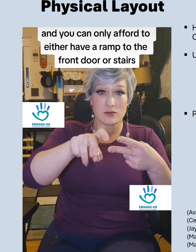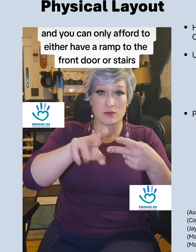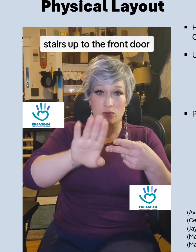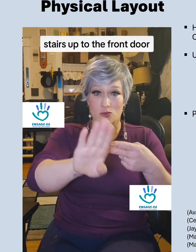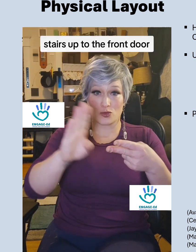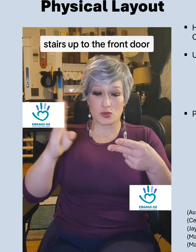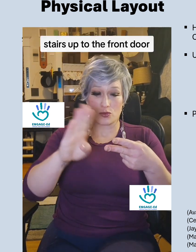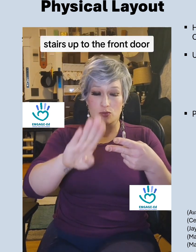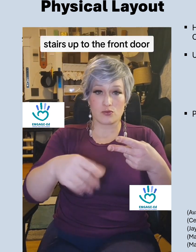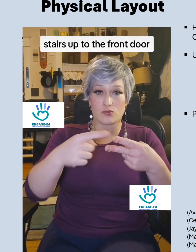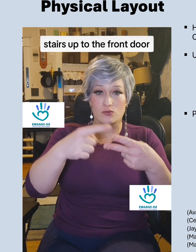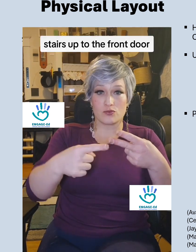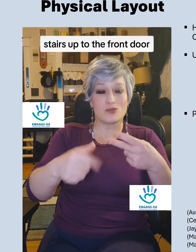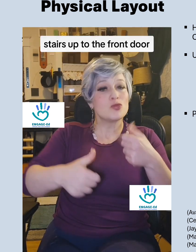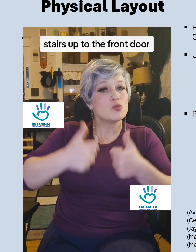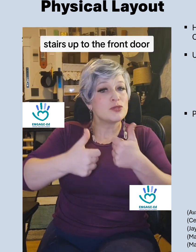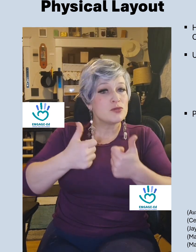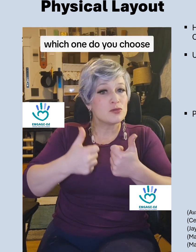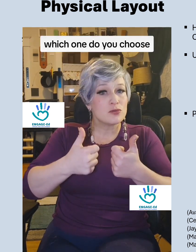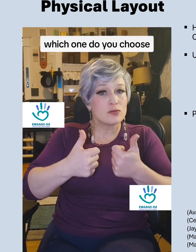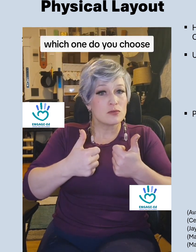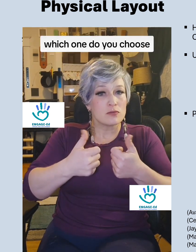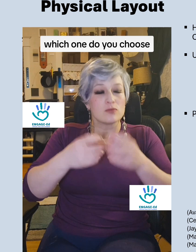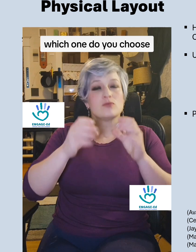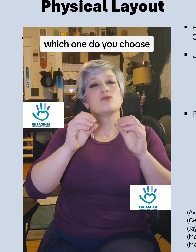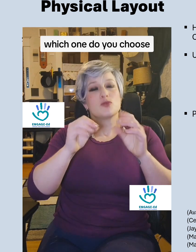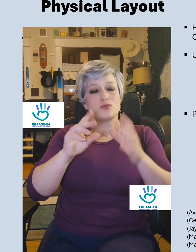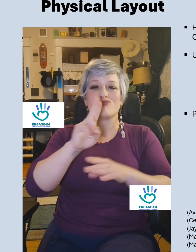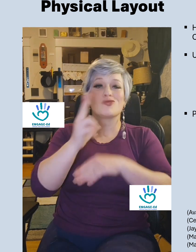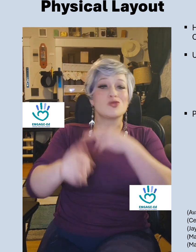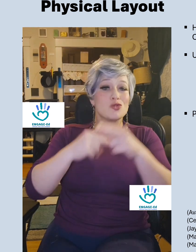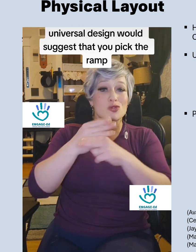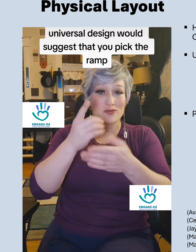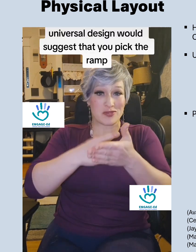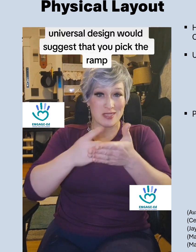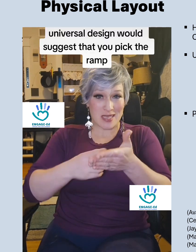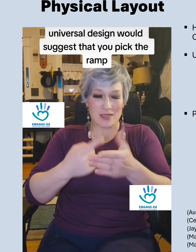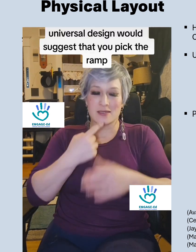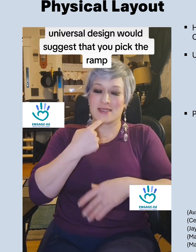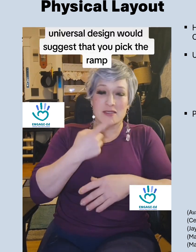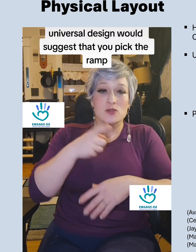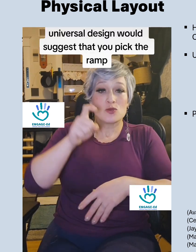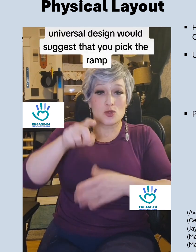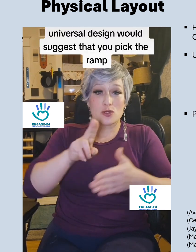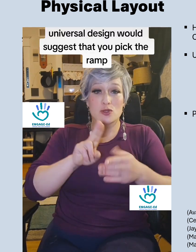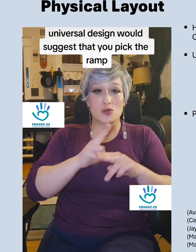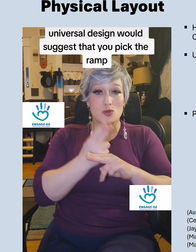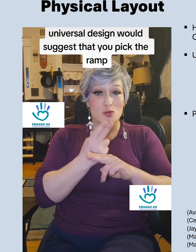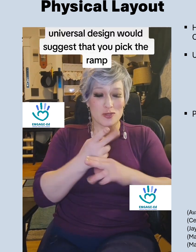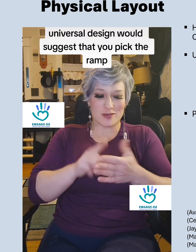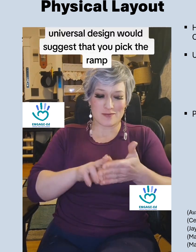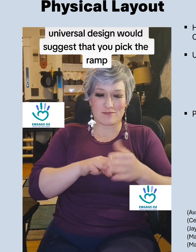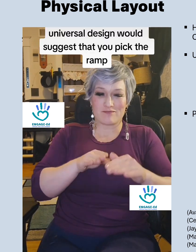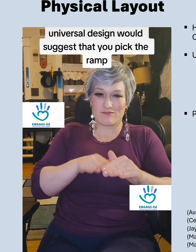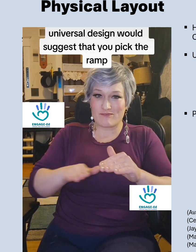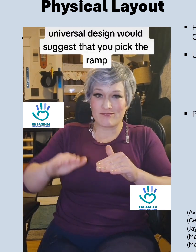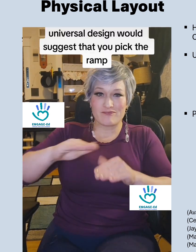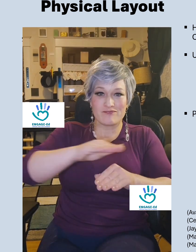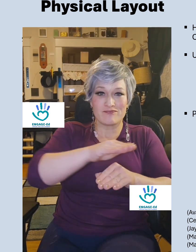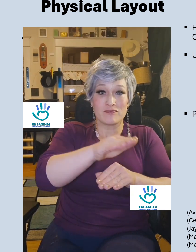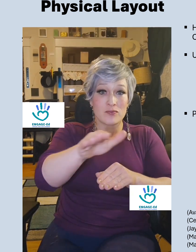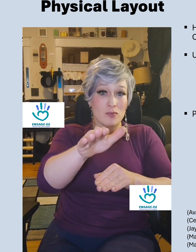stairs up to the front door. Which one do you choose? Universal design would suggest that you pick the